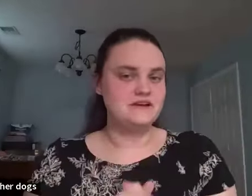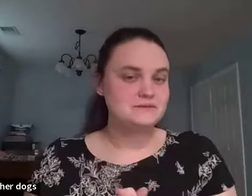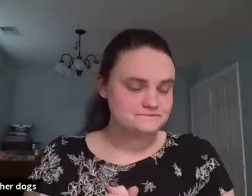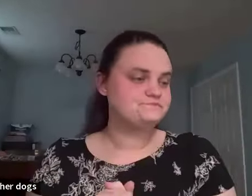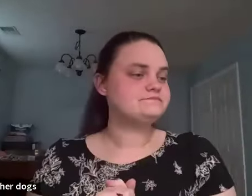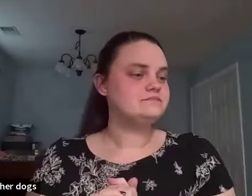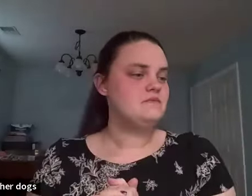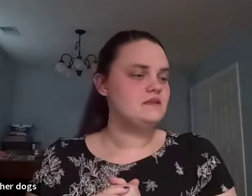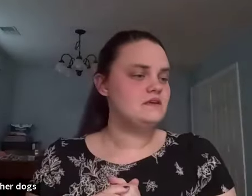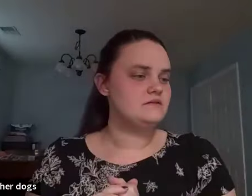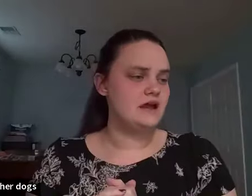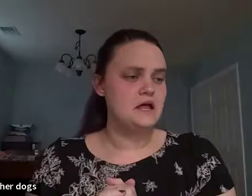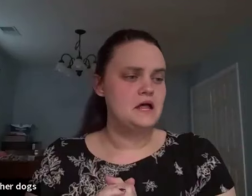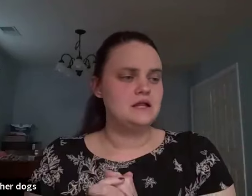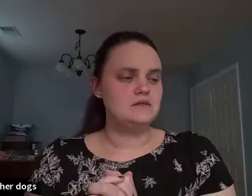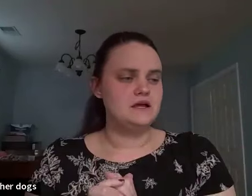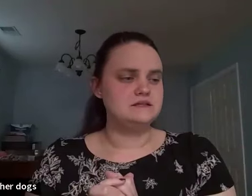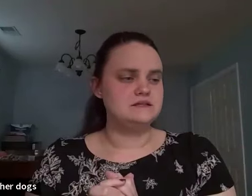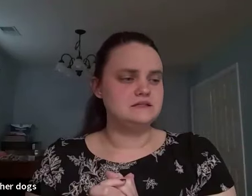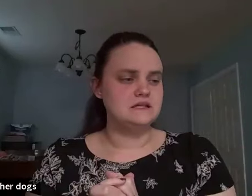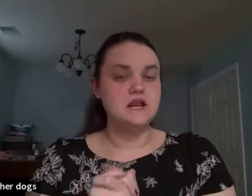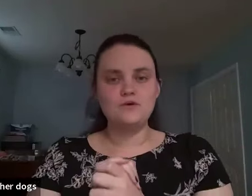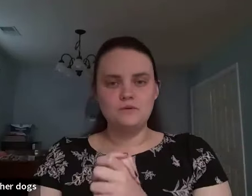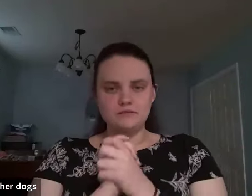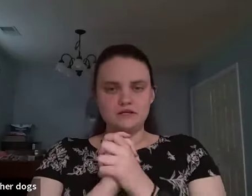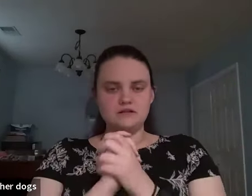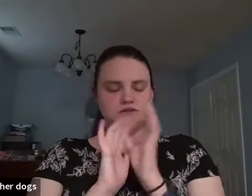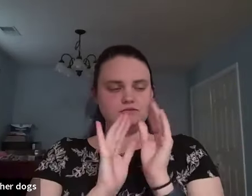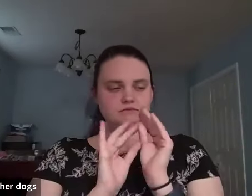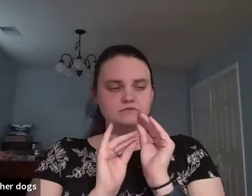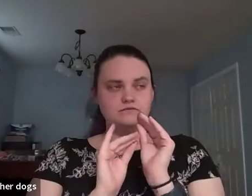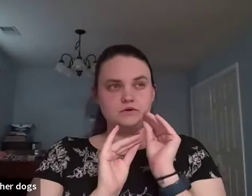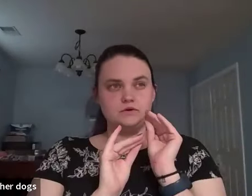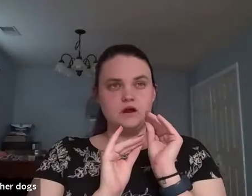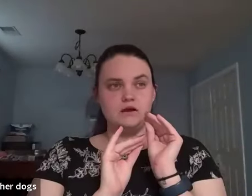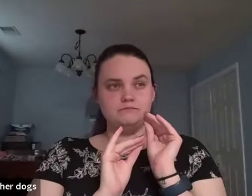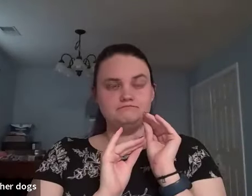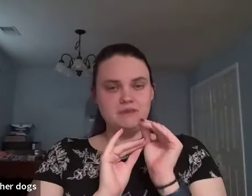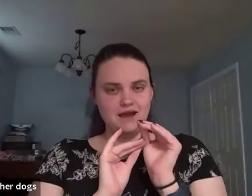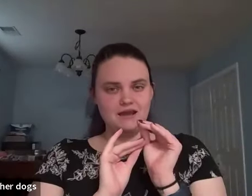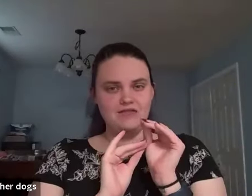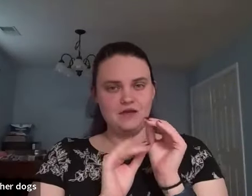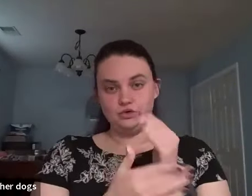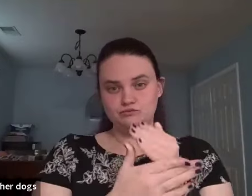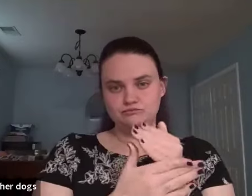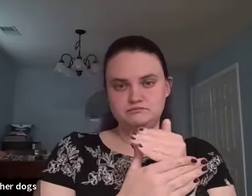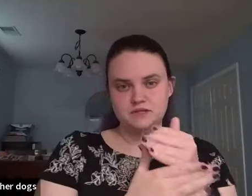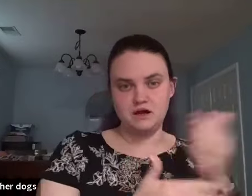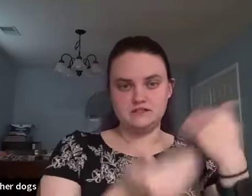that sort of thing. Okay, let's see. Another one I'm gonna do. for mad, and then we'll pause